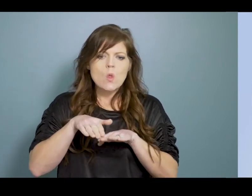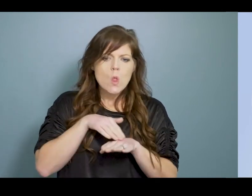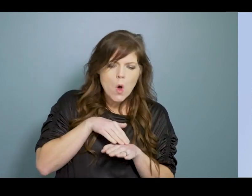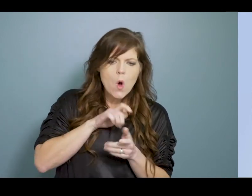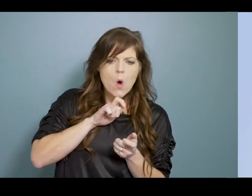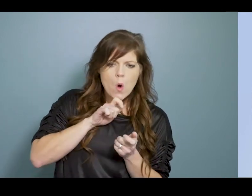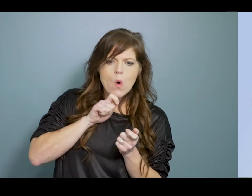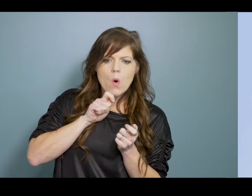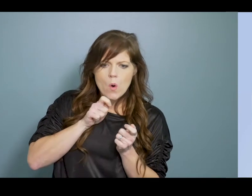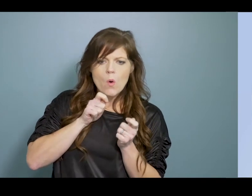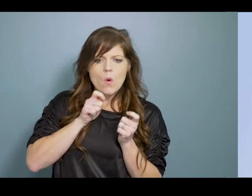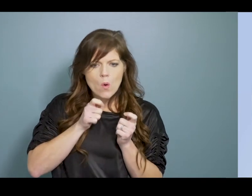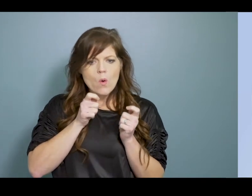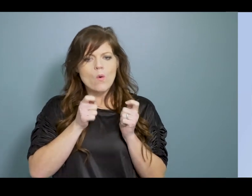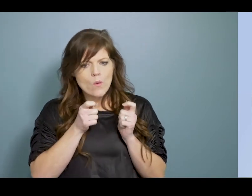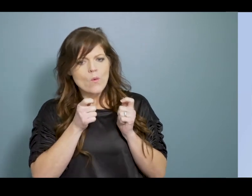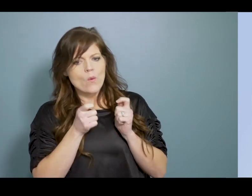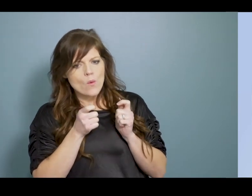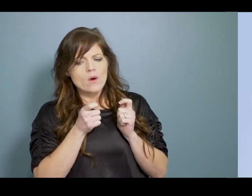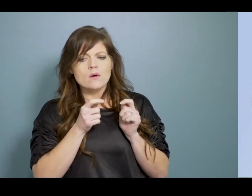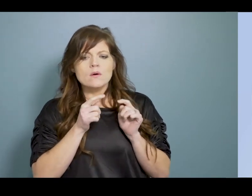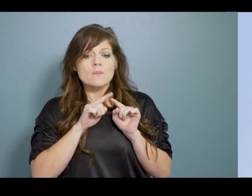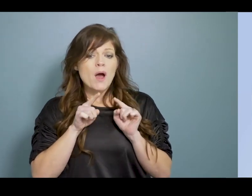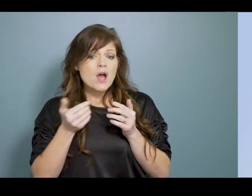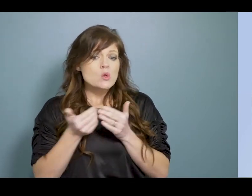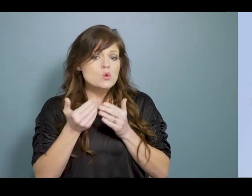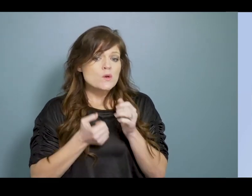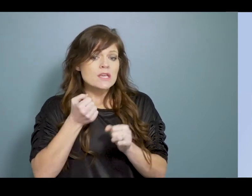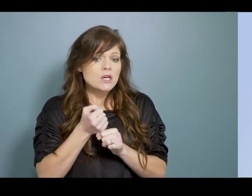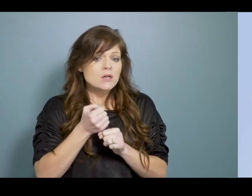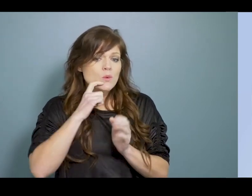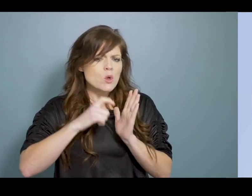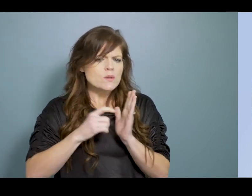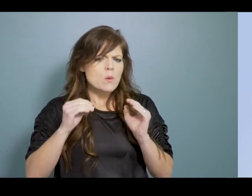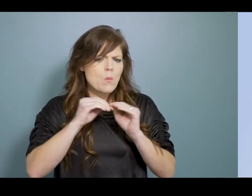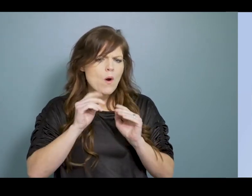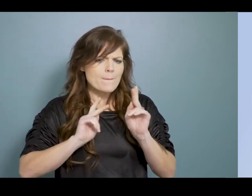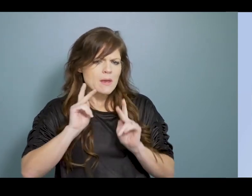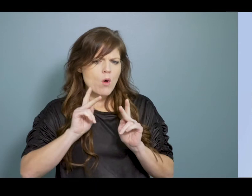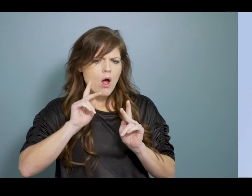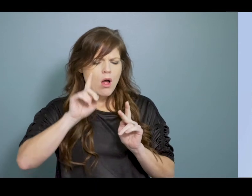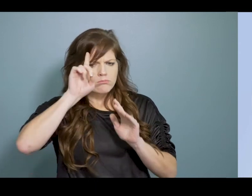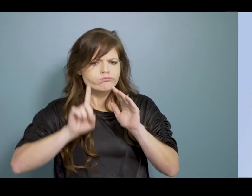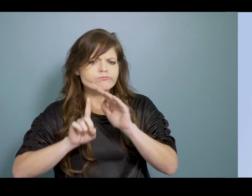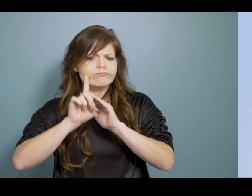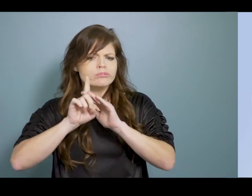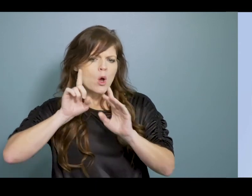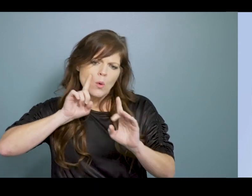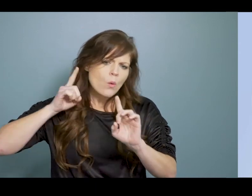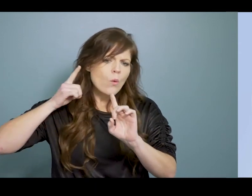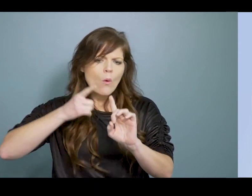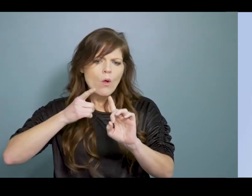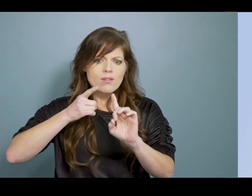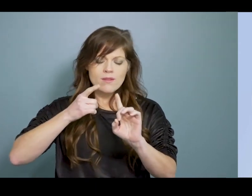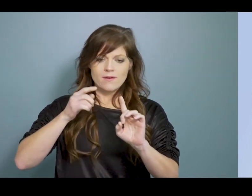often, particularly in the new year, we come up with these grand, like, I'm